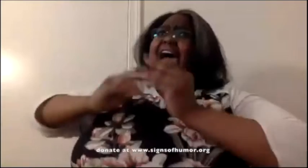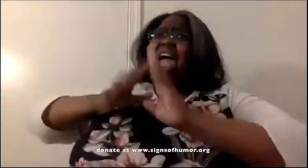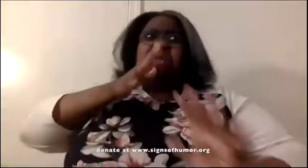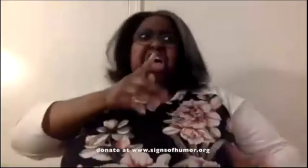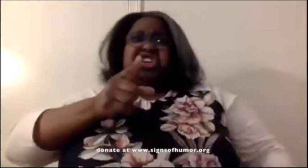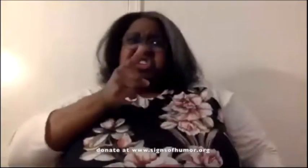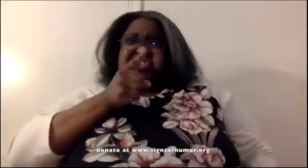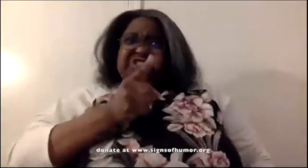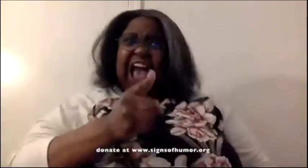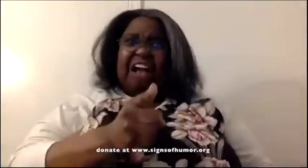And my dad's like, well,